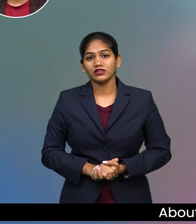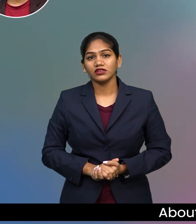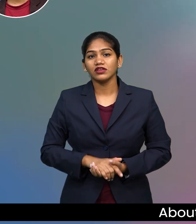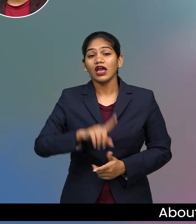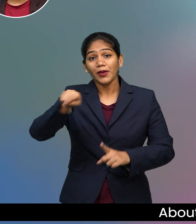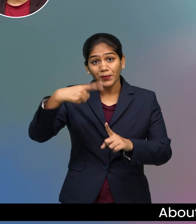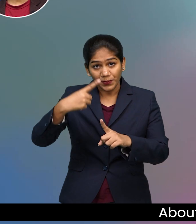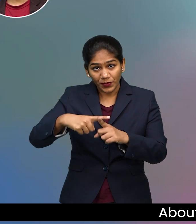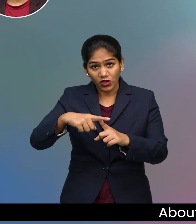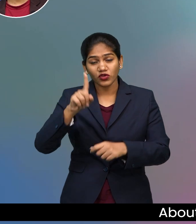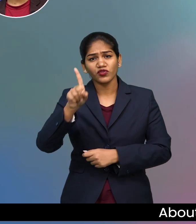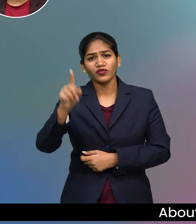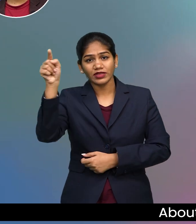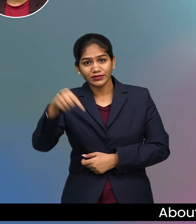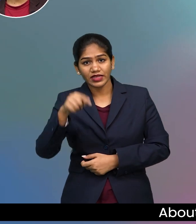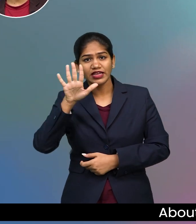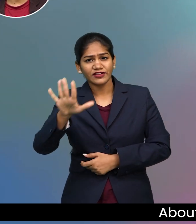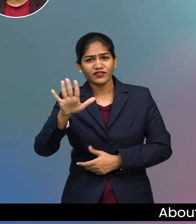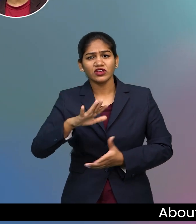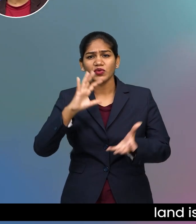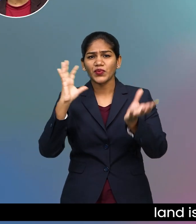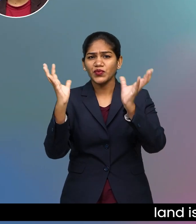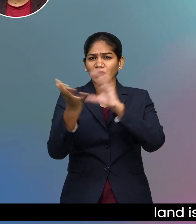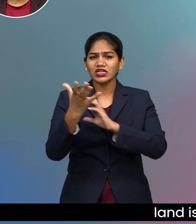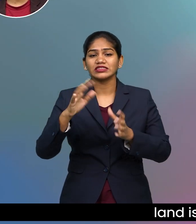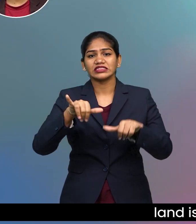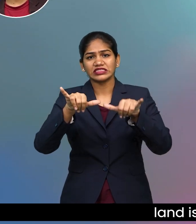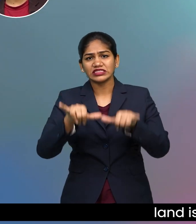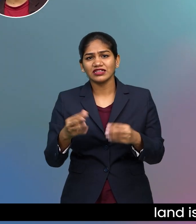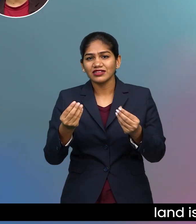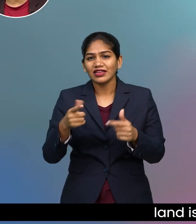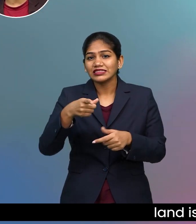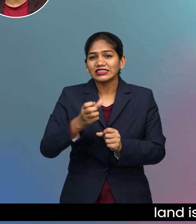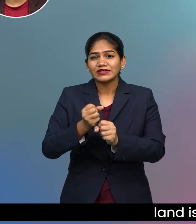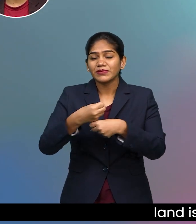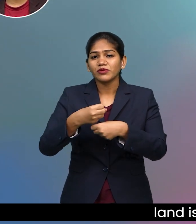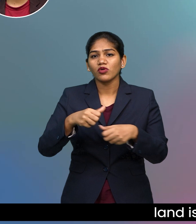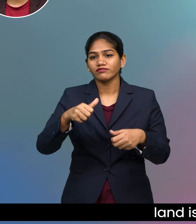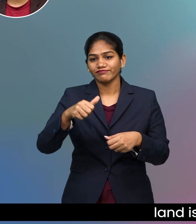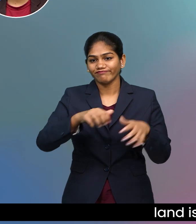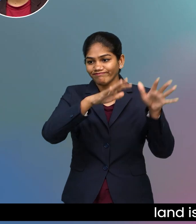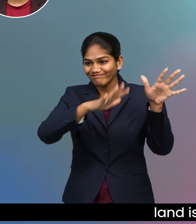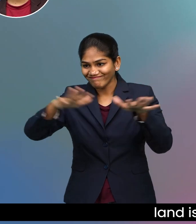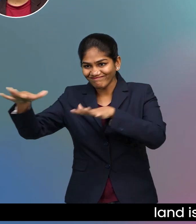About 1/5 of the world's land is made up of deserts.